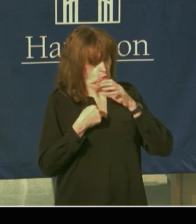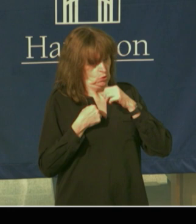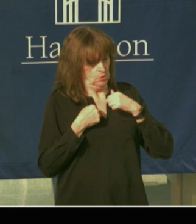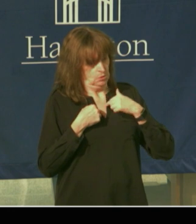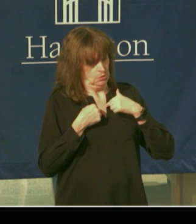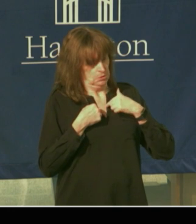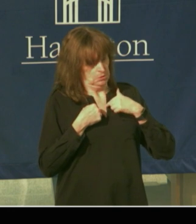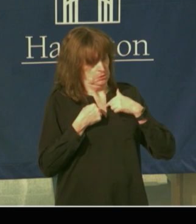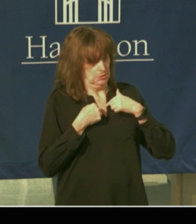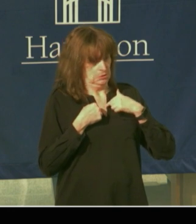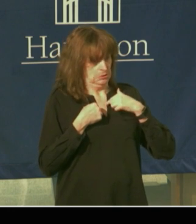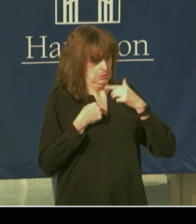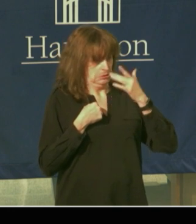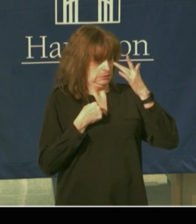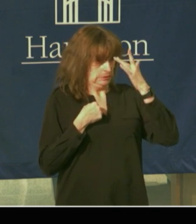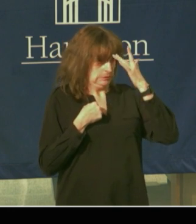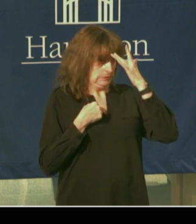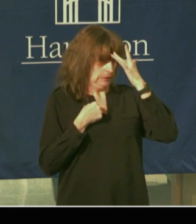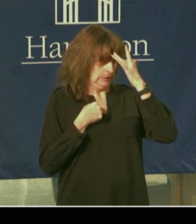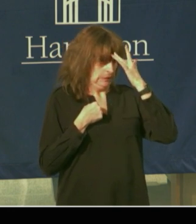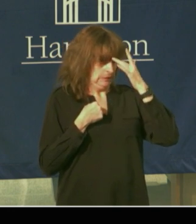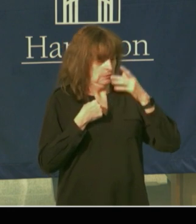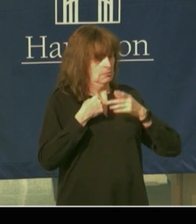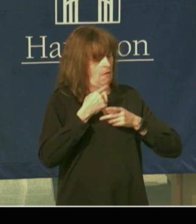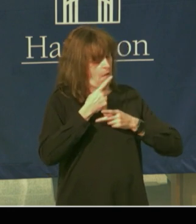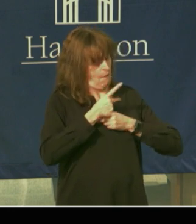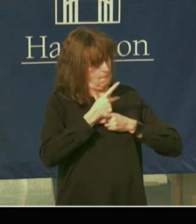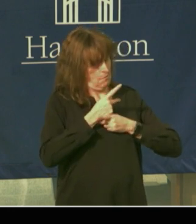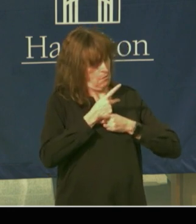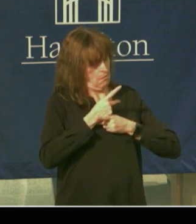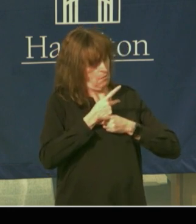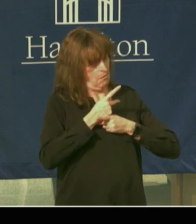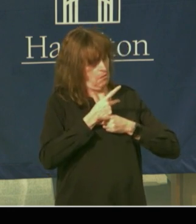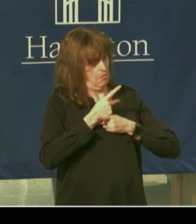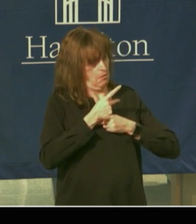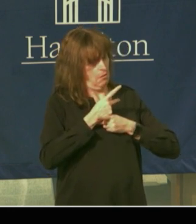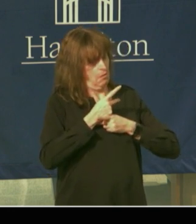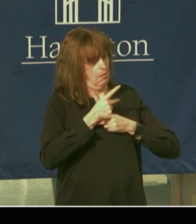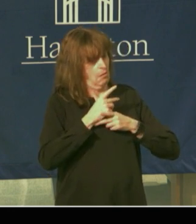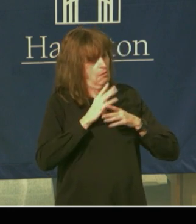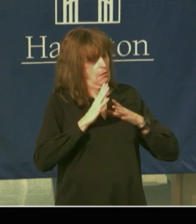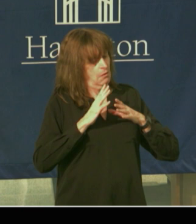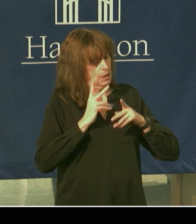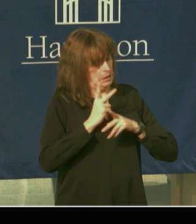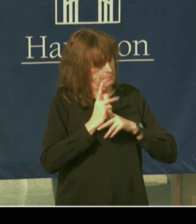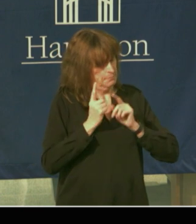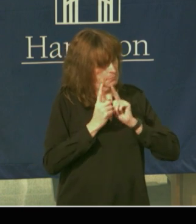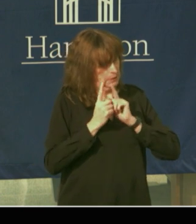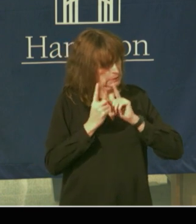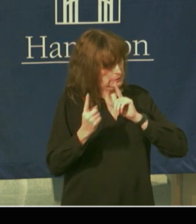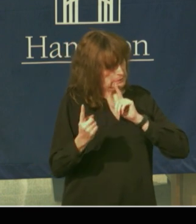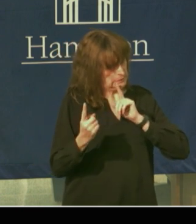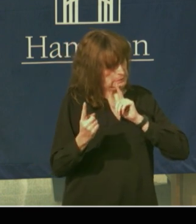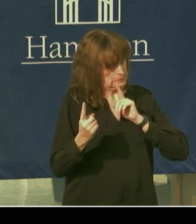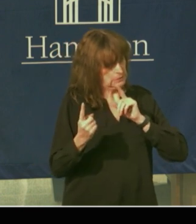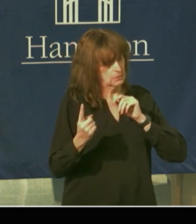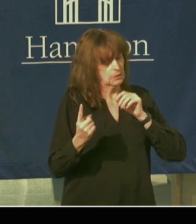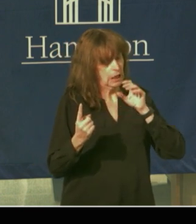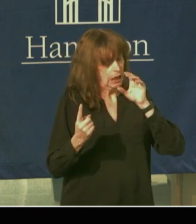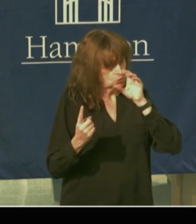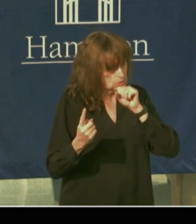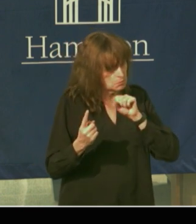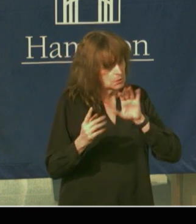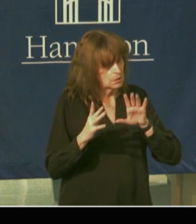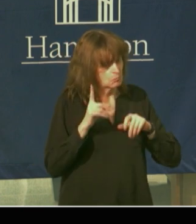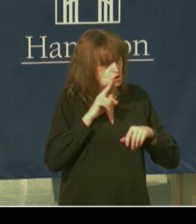off. So if we all assume that we're potentially a carrier and act accordingly, so maintain that spatial separation, wash our hands, cough